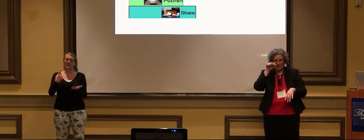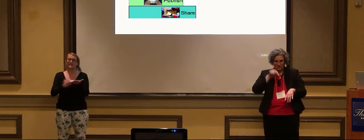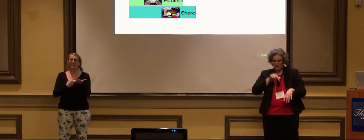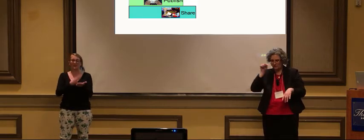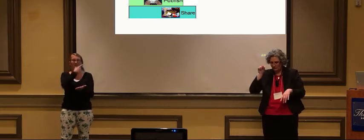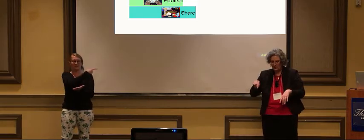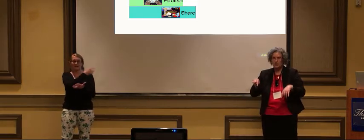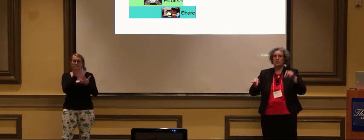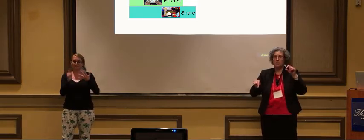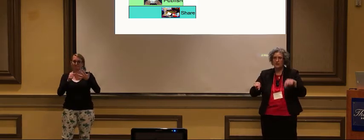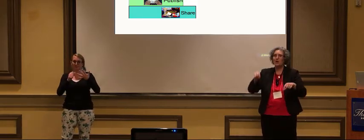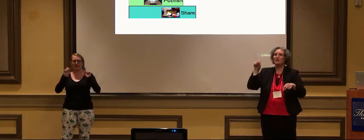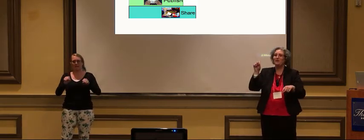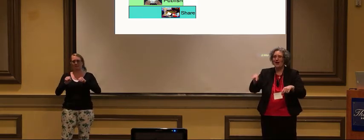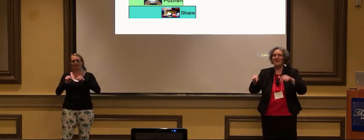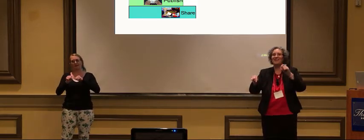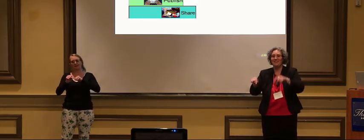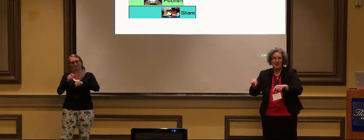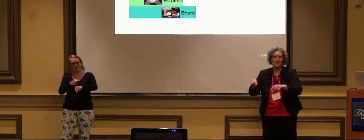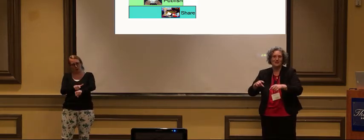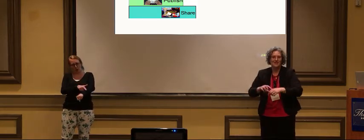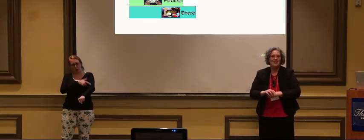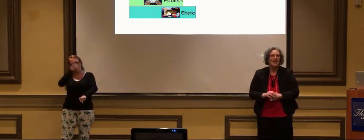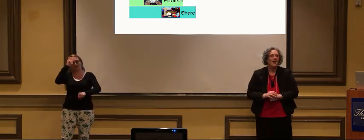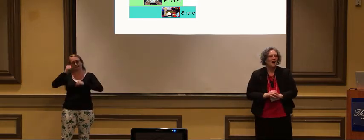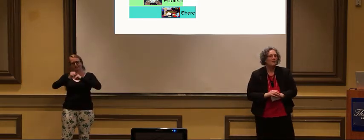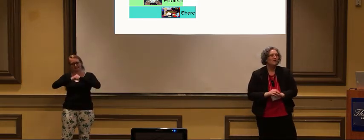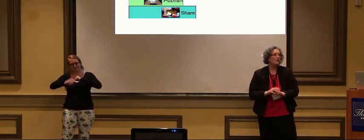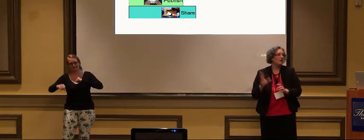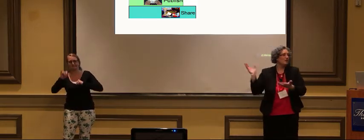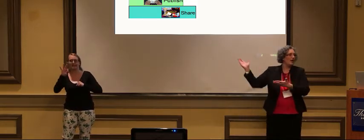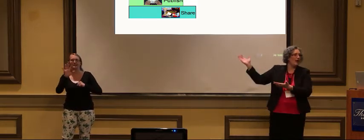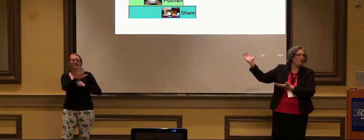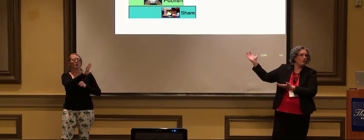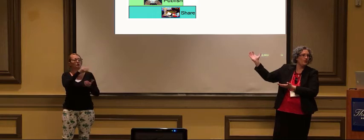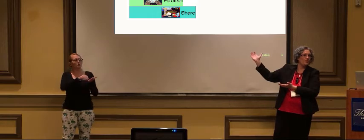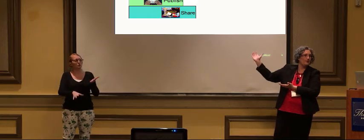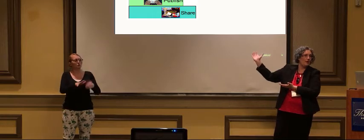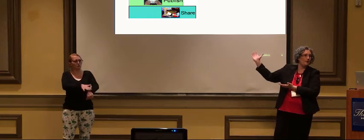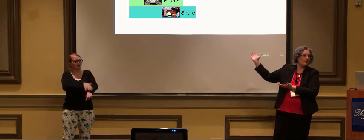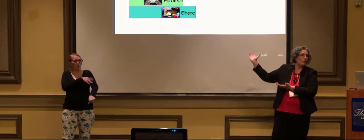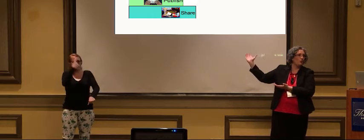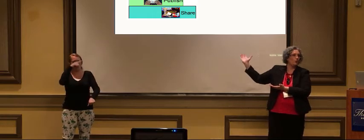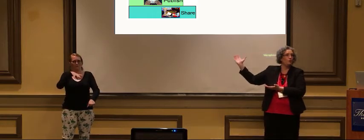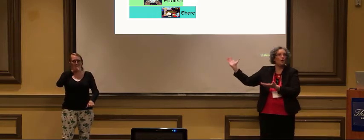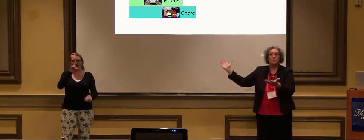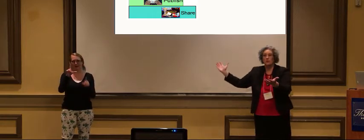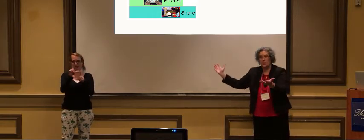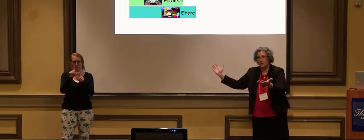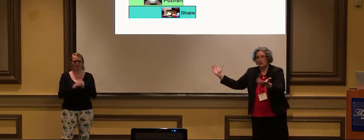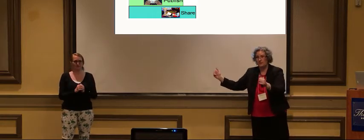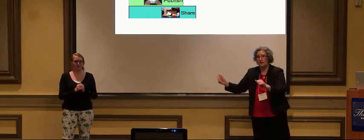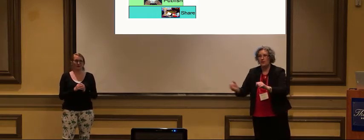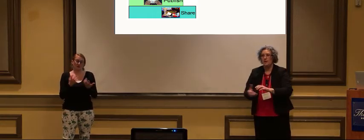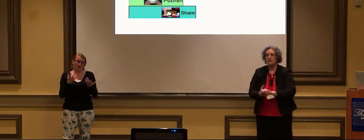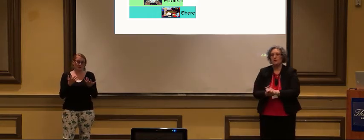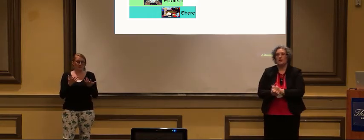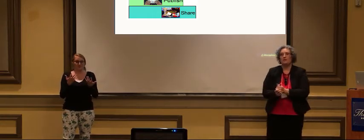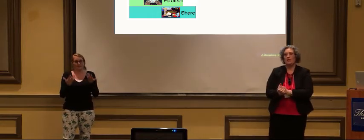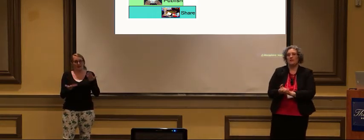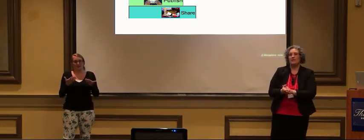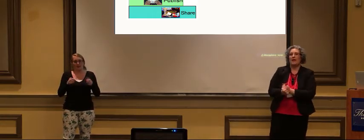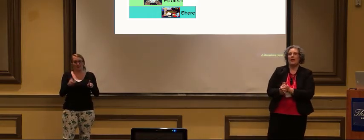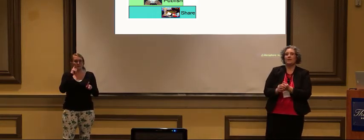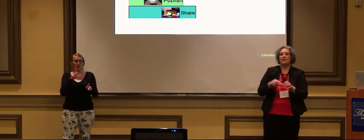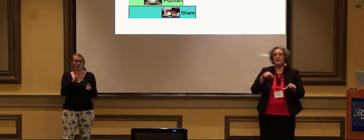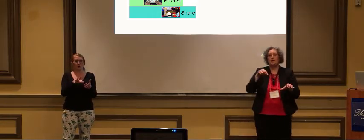kids are slow to find the letters. This will be a good time when you discover who knows their letters. There's a